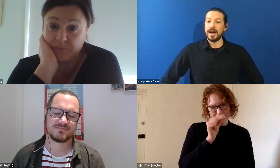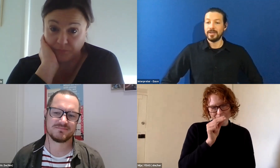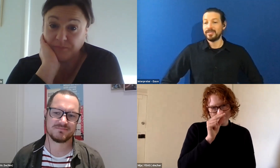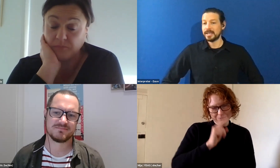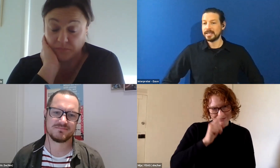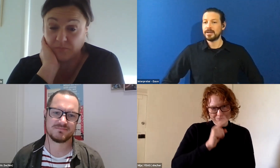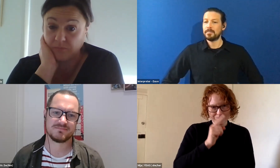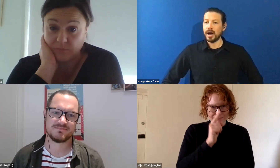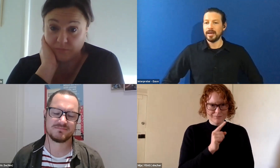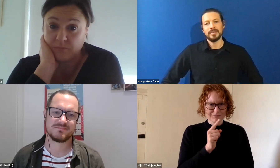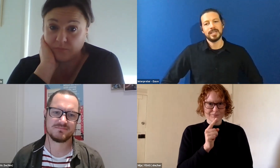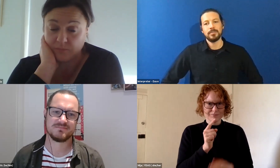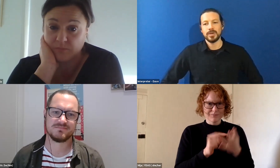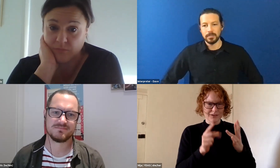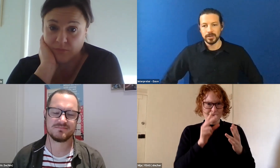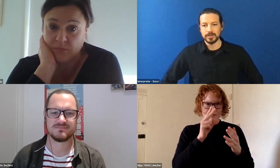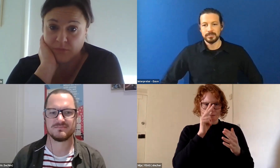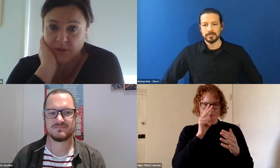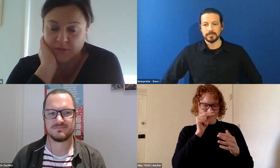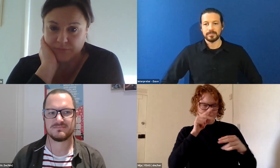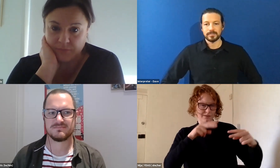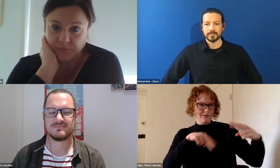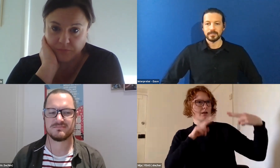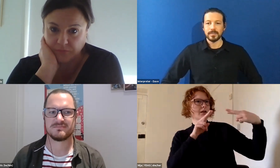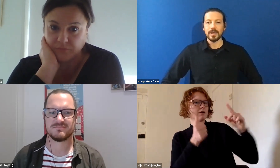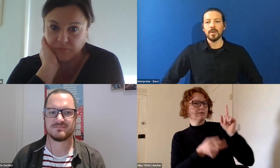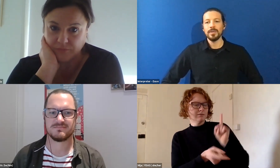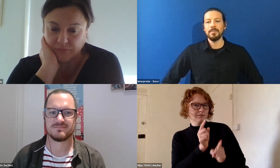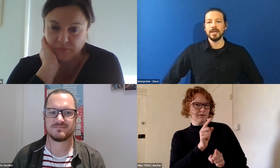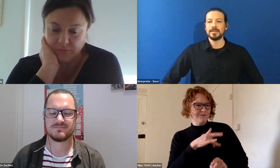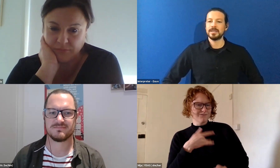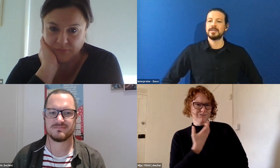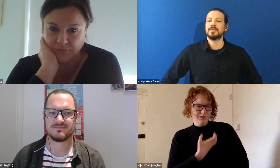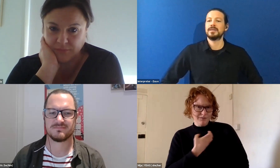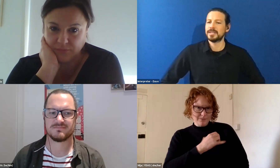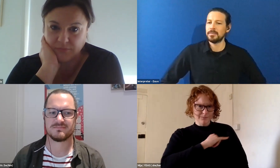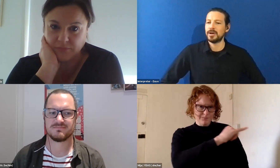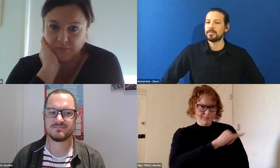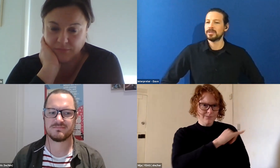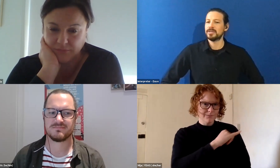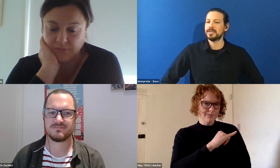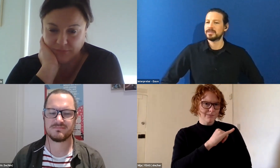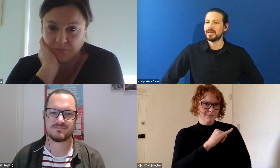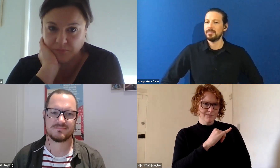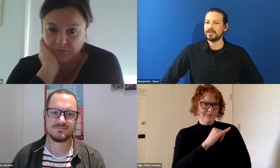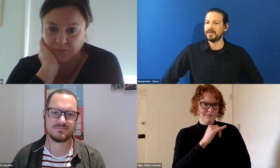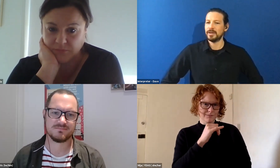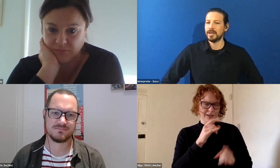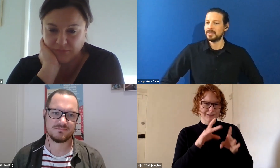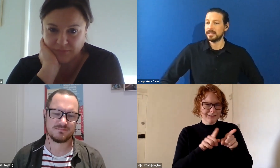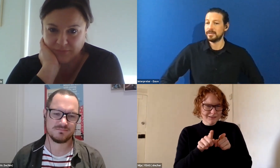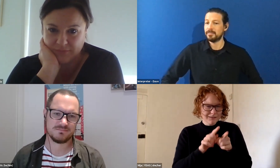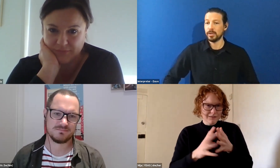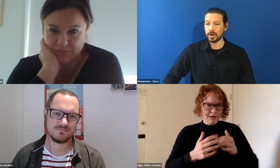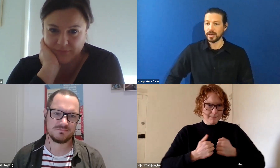always have them facilitated by a disabled young person. What that means is that the disabled young person is able